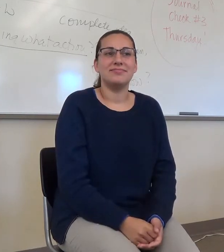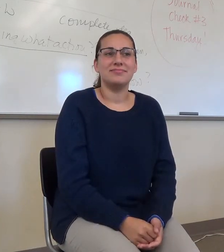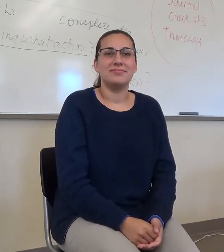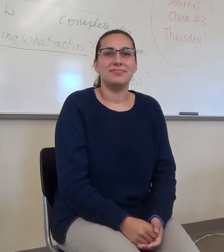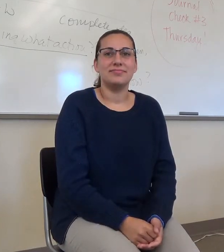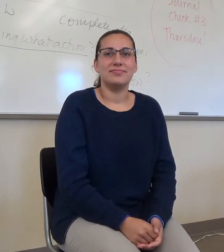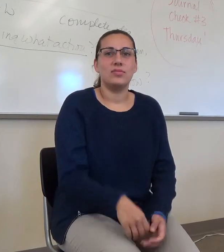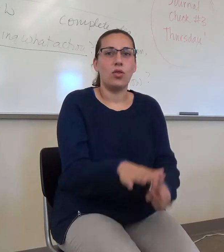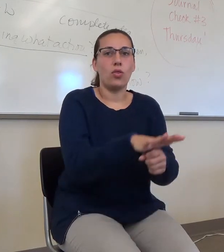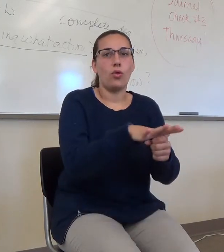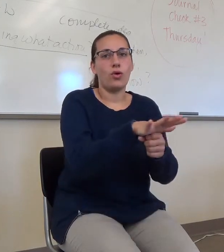in this sentence?